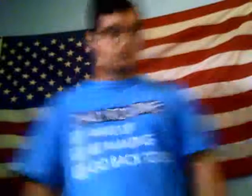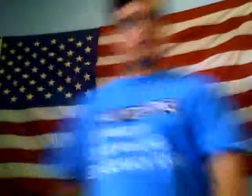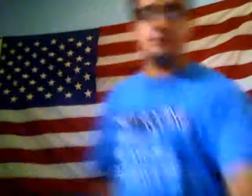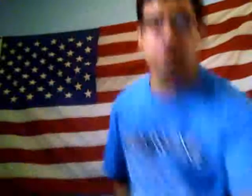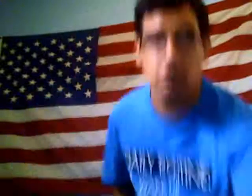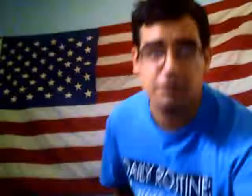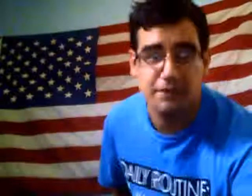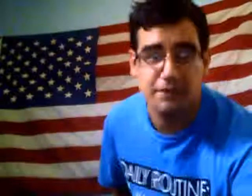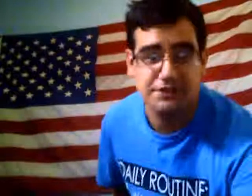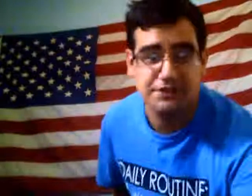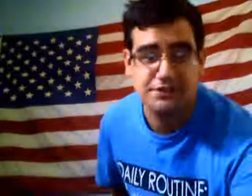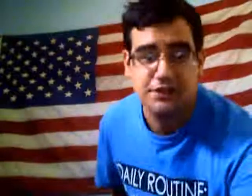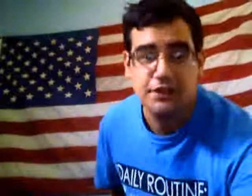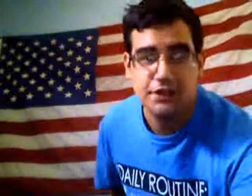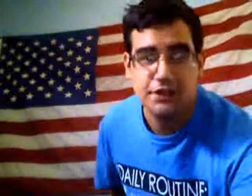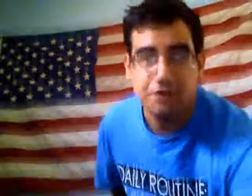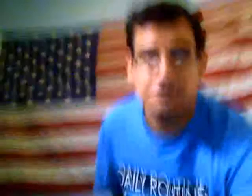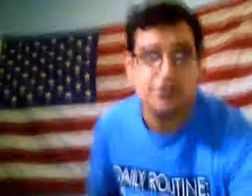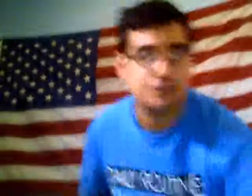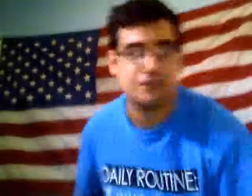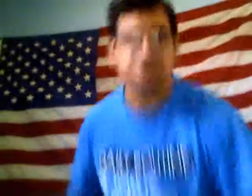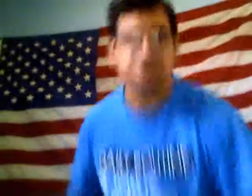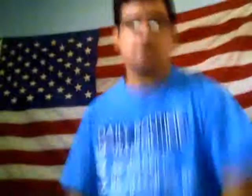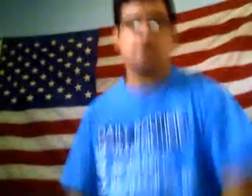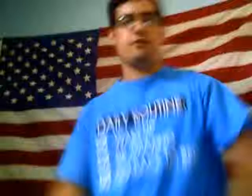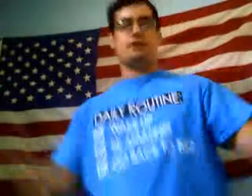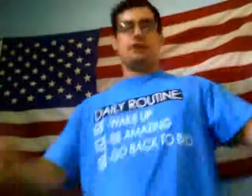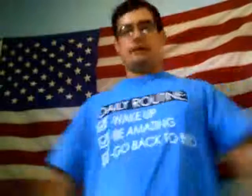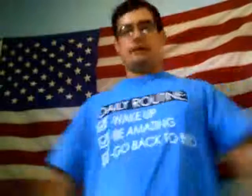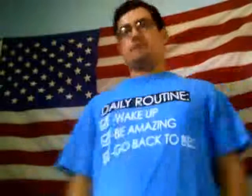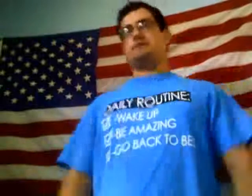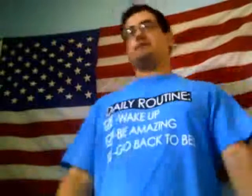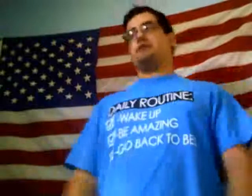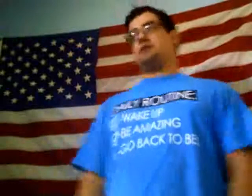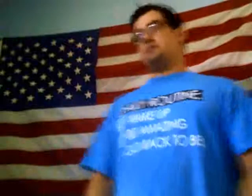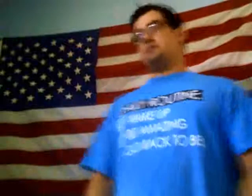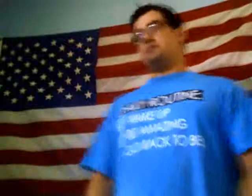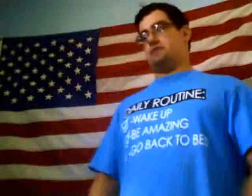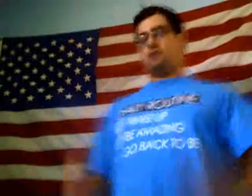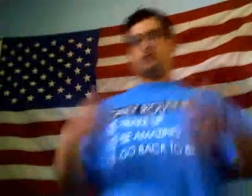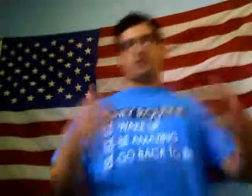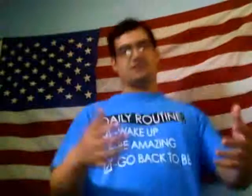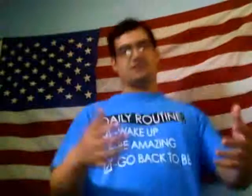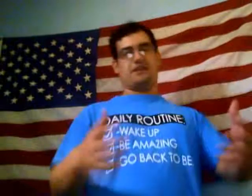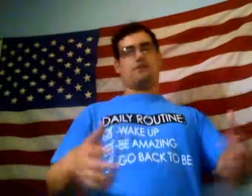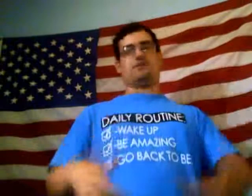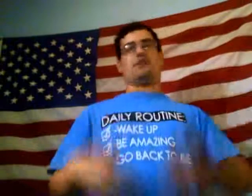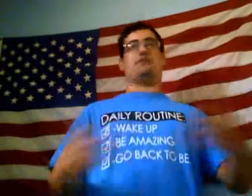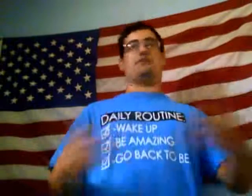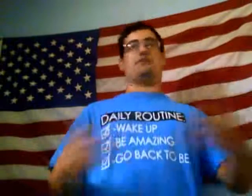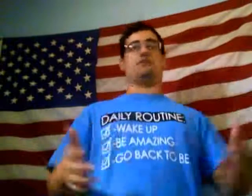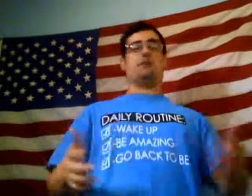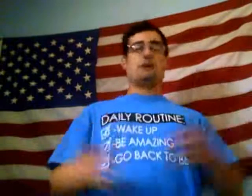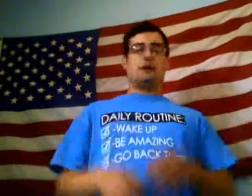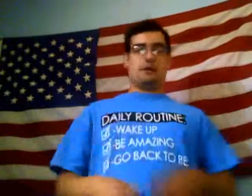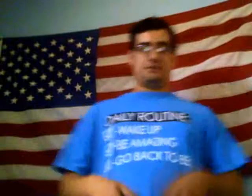I'm just going to go over the basics of the election of 1912. And, of course, I forgot to say, even though I say it every video, this